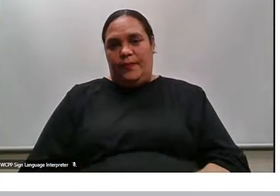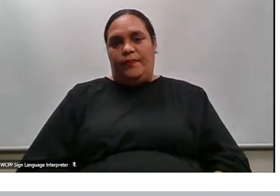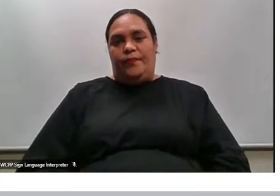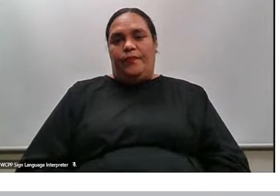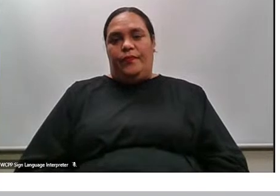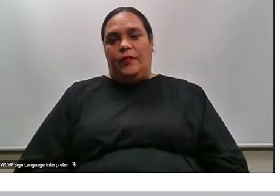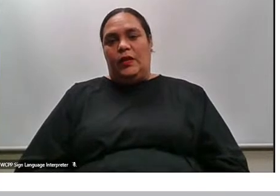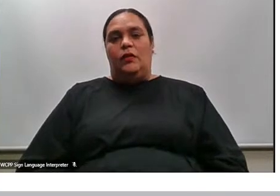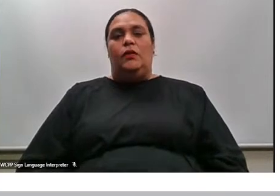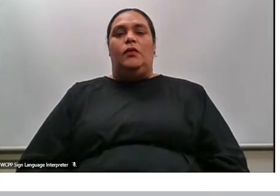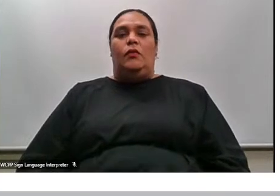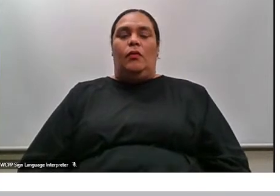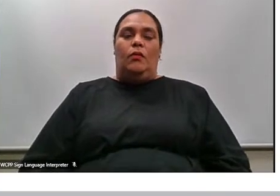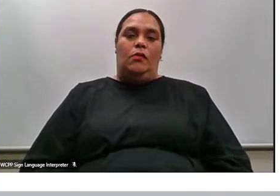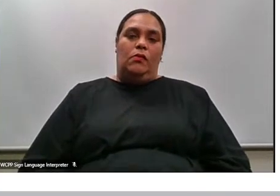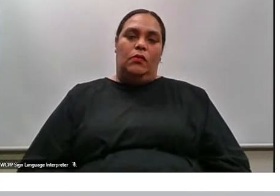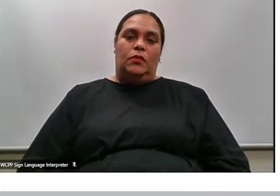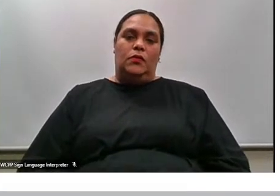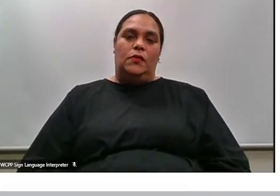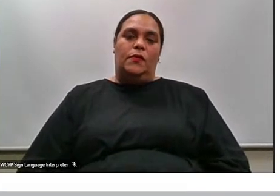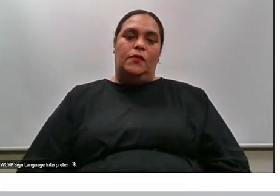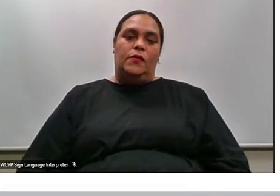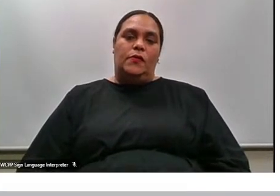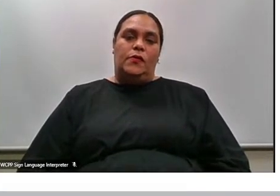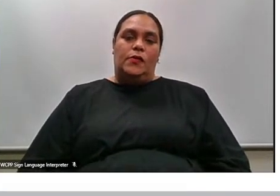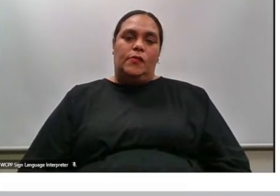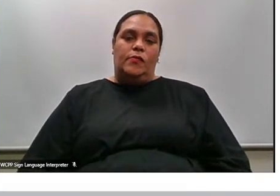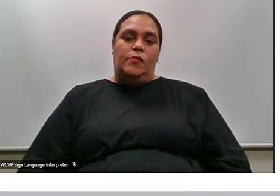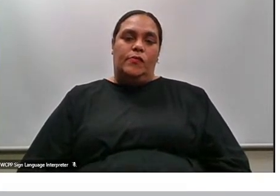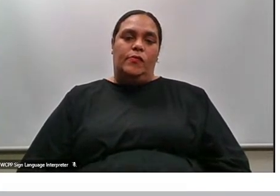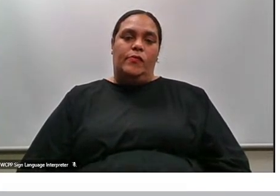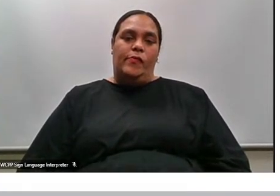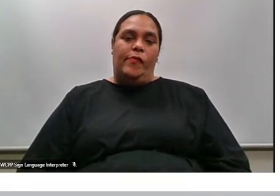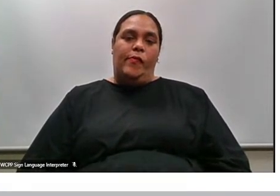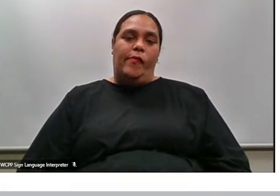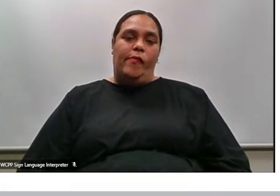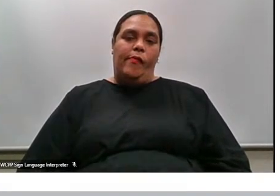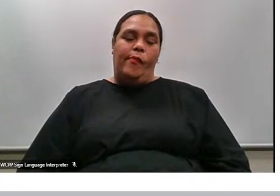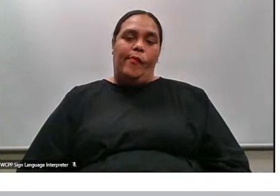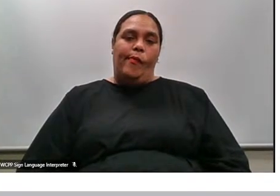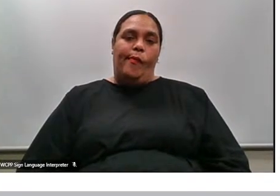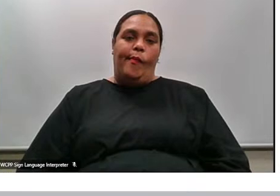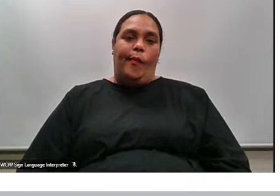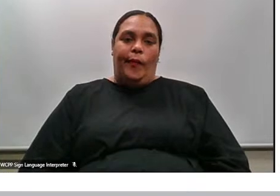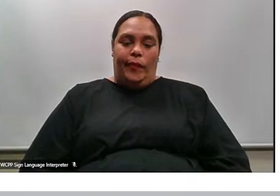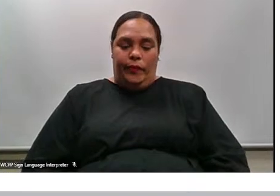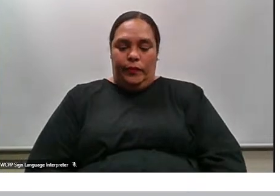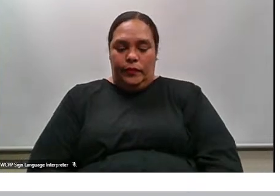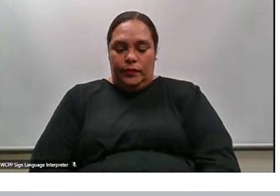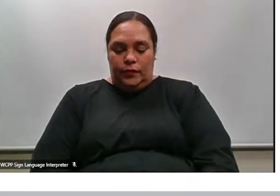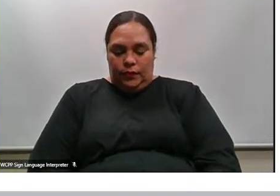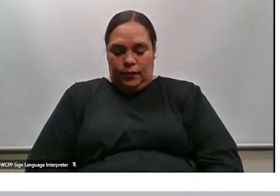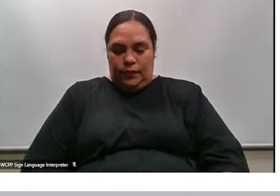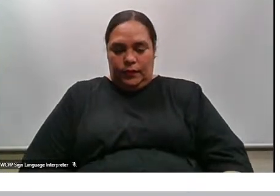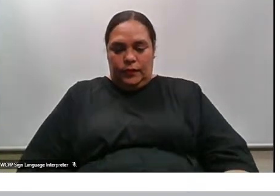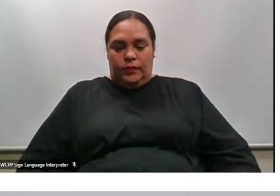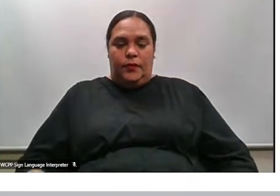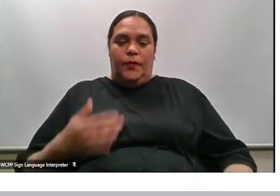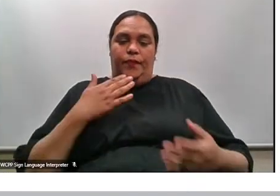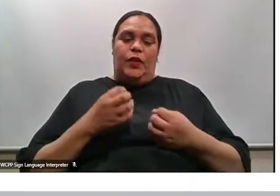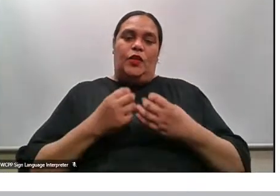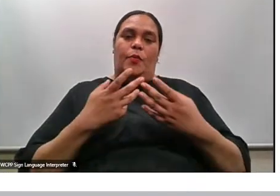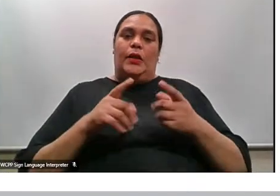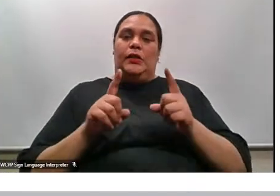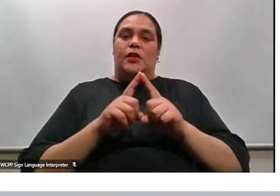to present the liquor or you want to? No, I can jump in. Thank you so much. We will